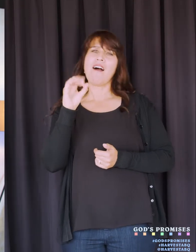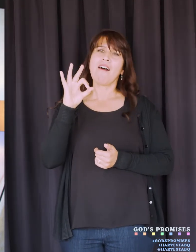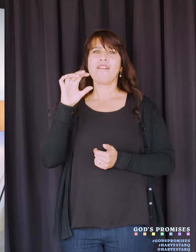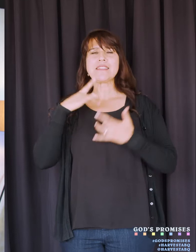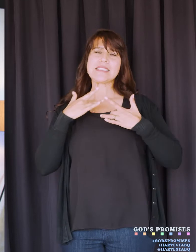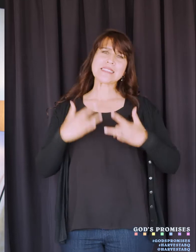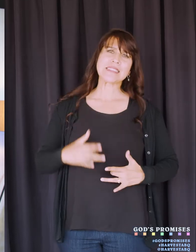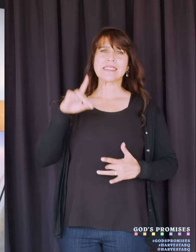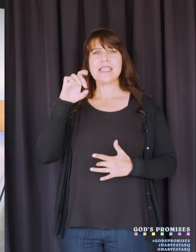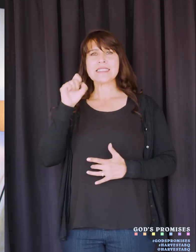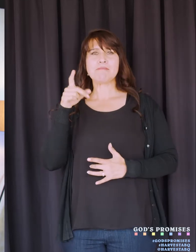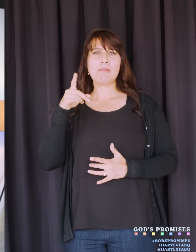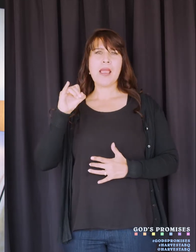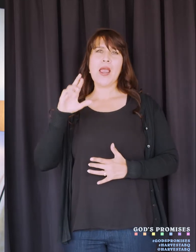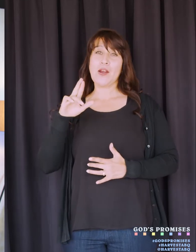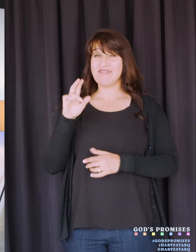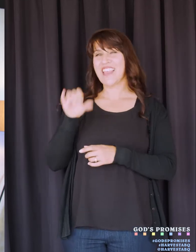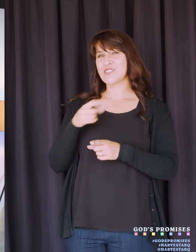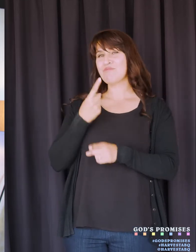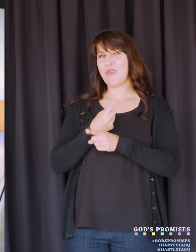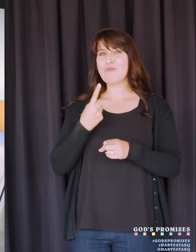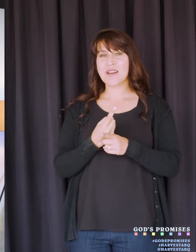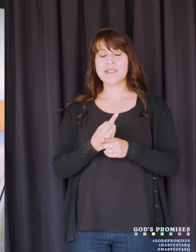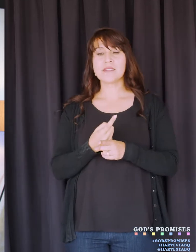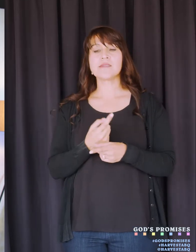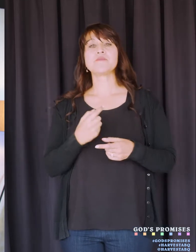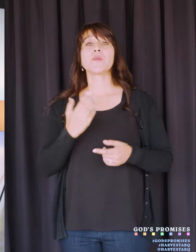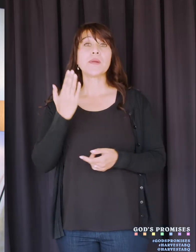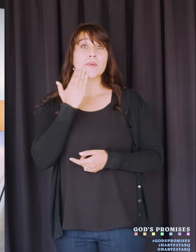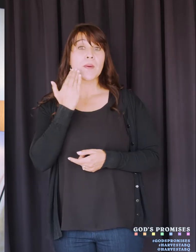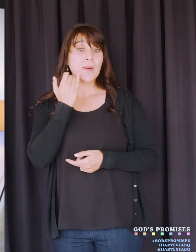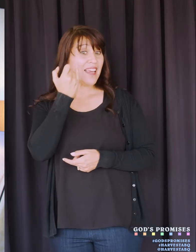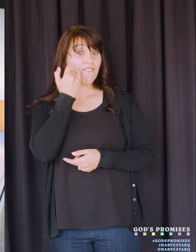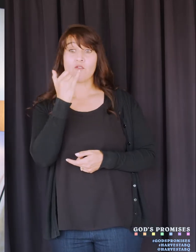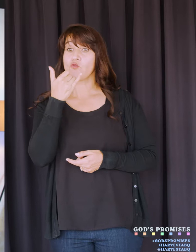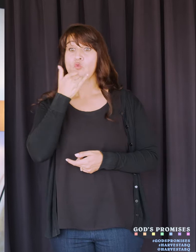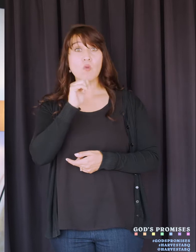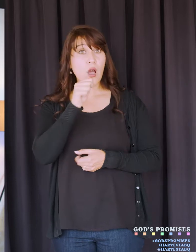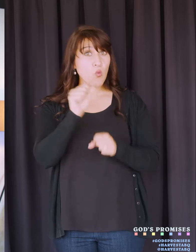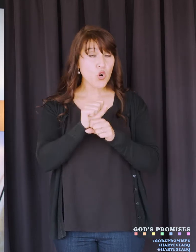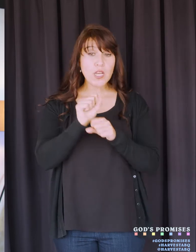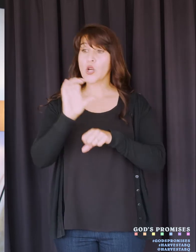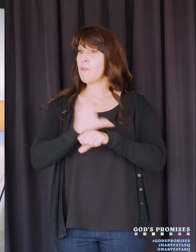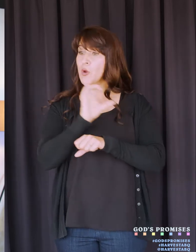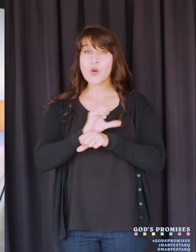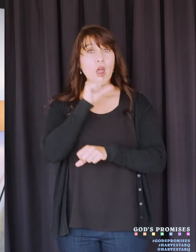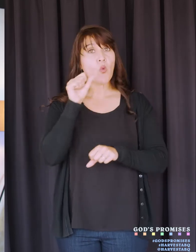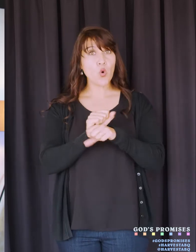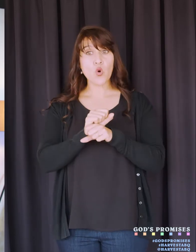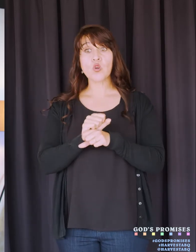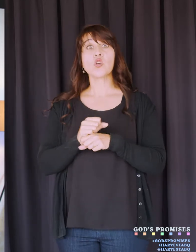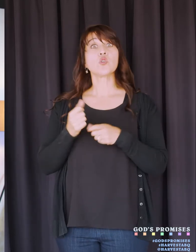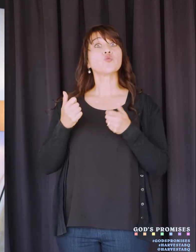despair. How appropriate. How about this? We know if our phone's not working, if the computer's not working, this is what we try. Have